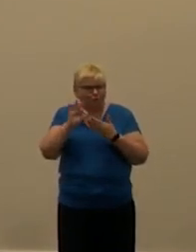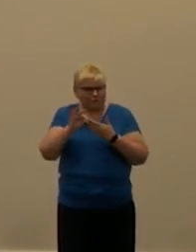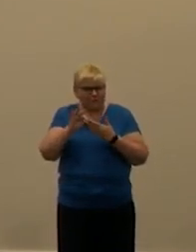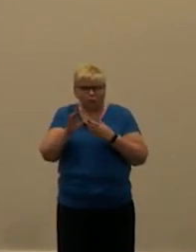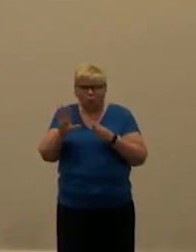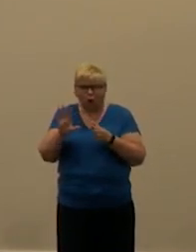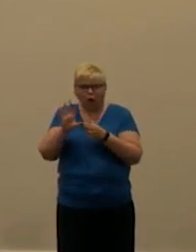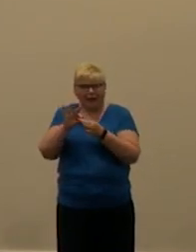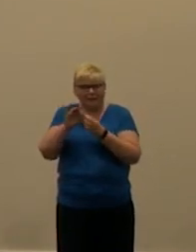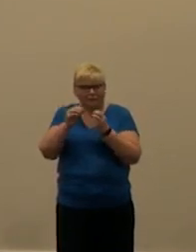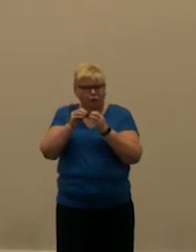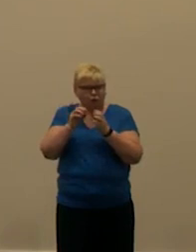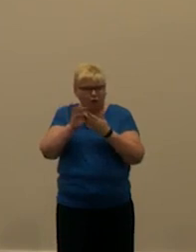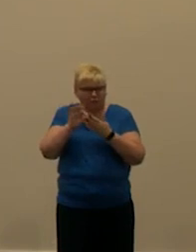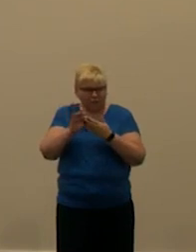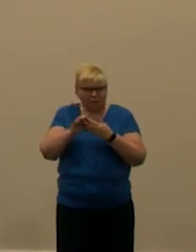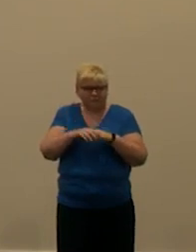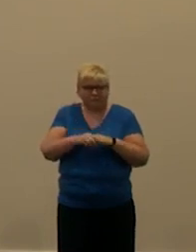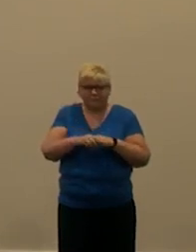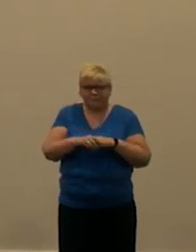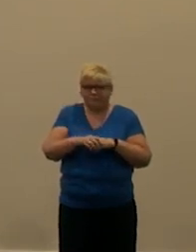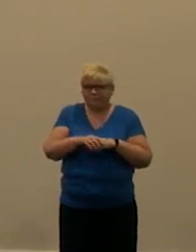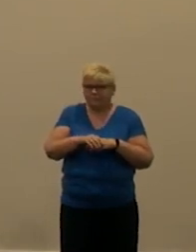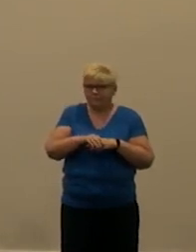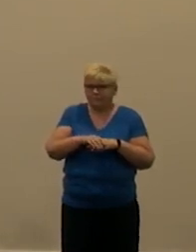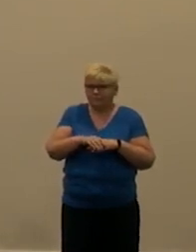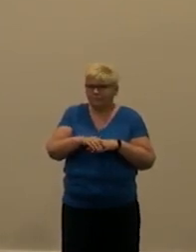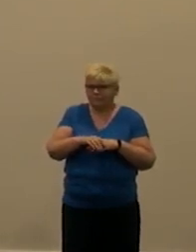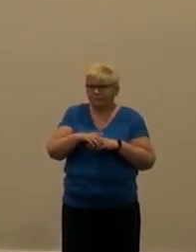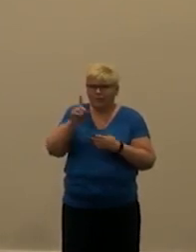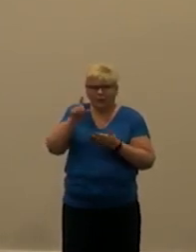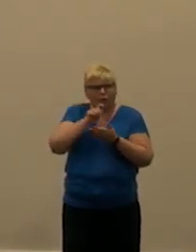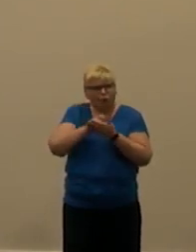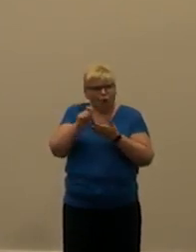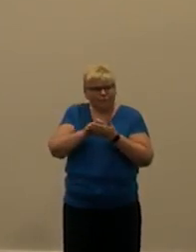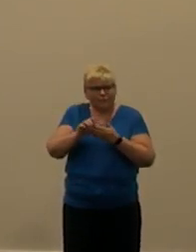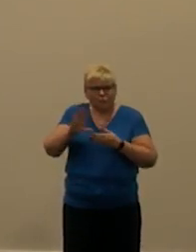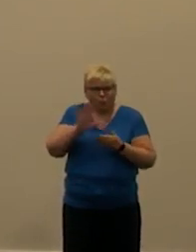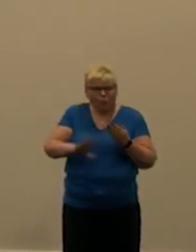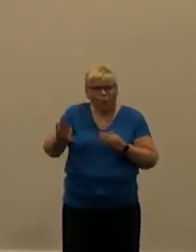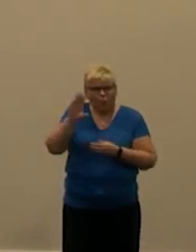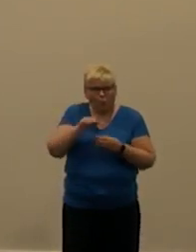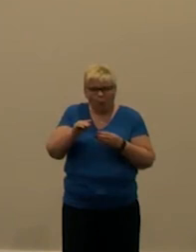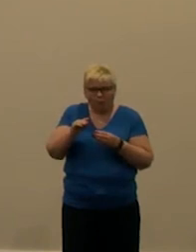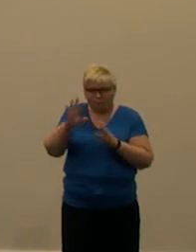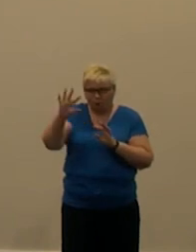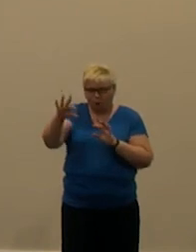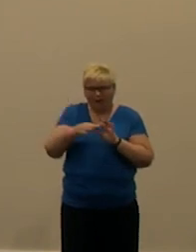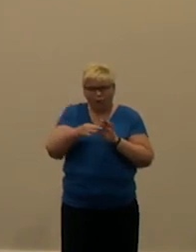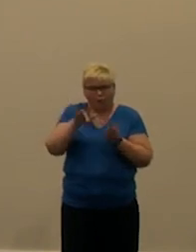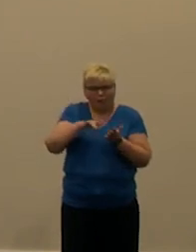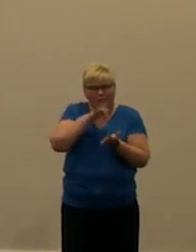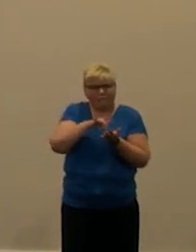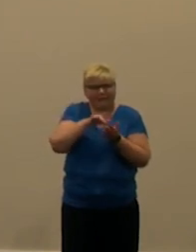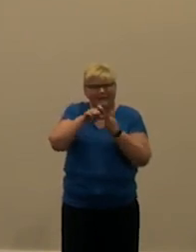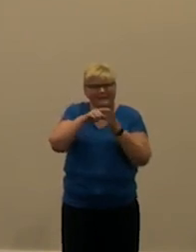branch offices as well our headquarters. These offices are all connected to the main data center in